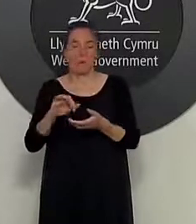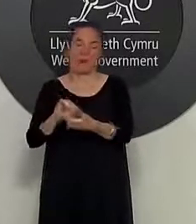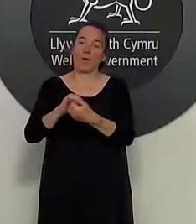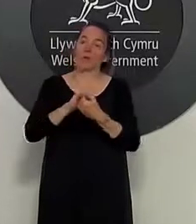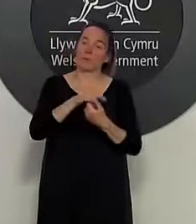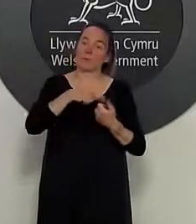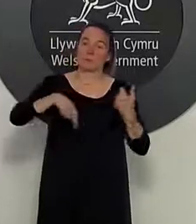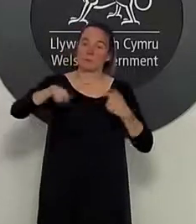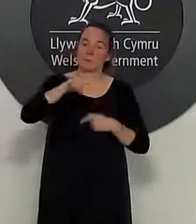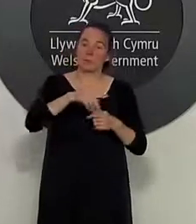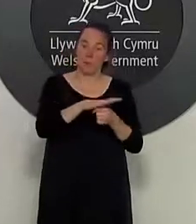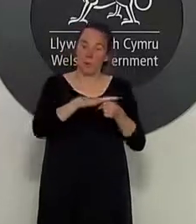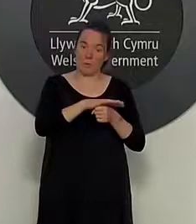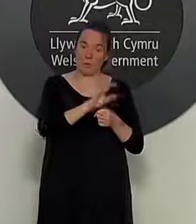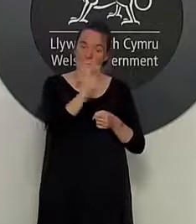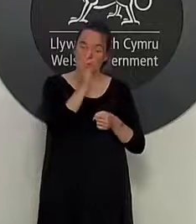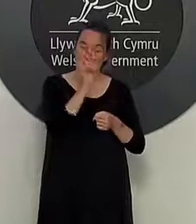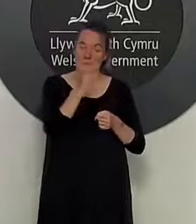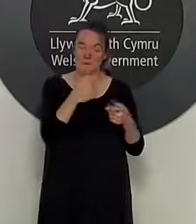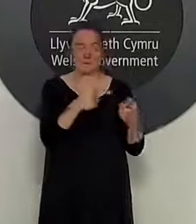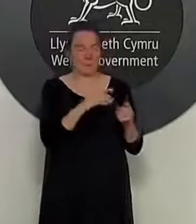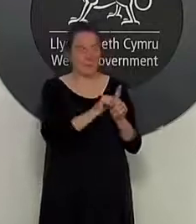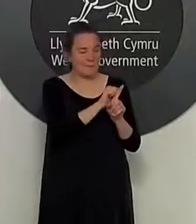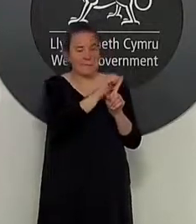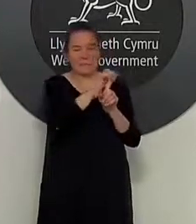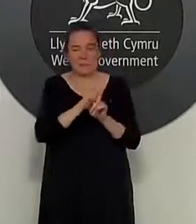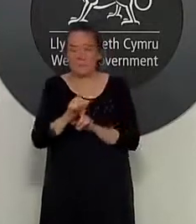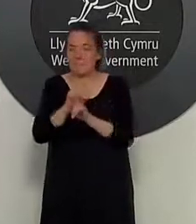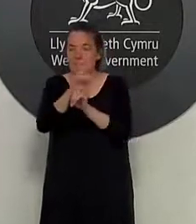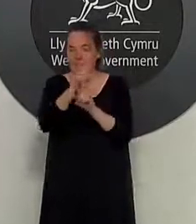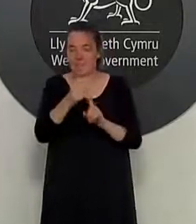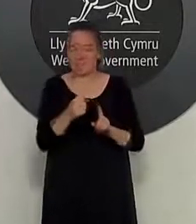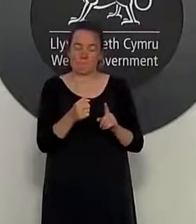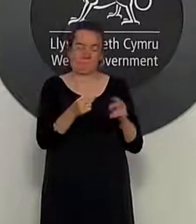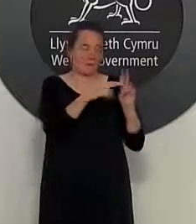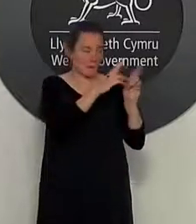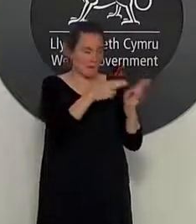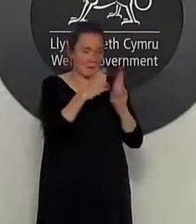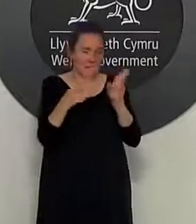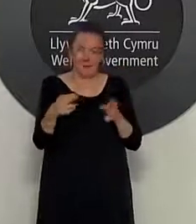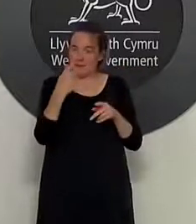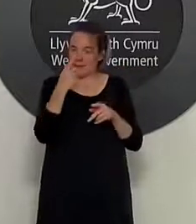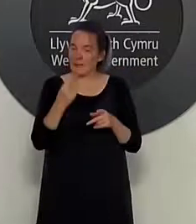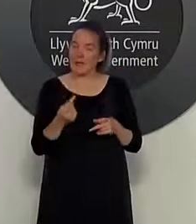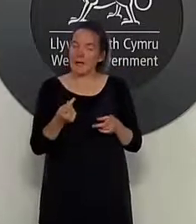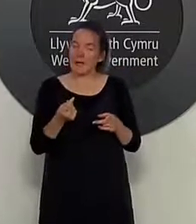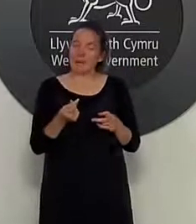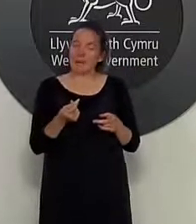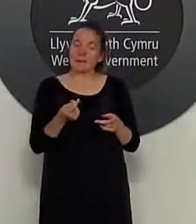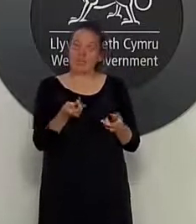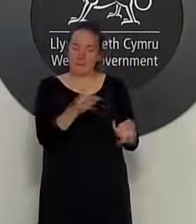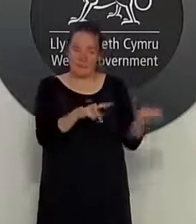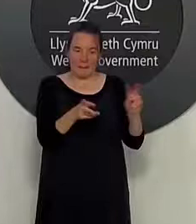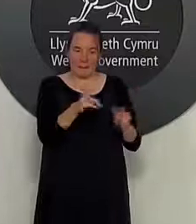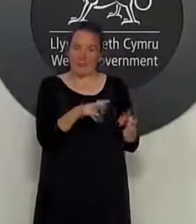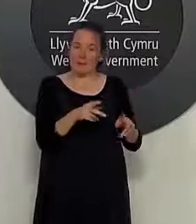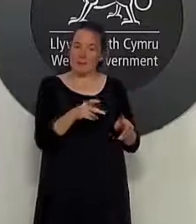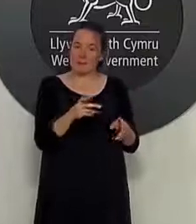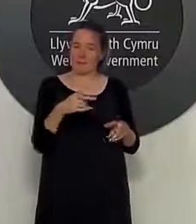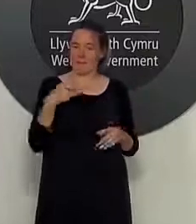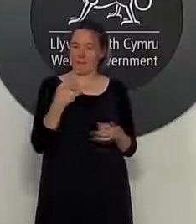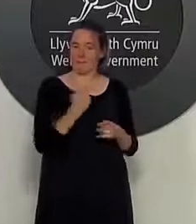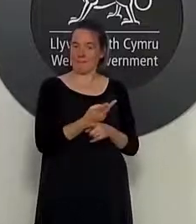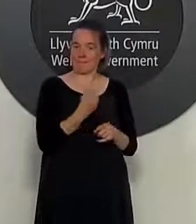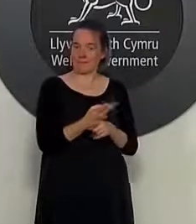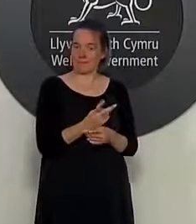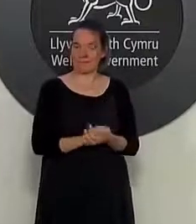local government to bring those properties back into habitable use. And that'll be a circulating fund. So as the money does the